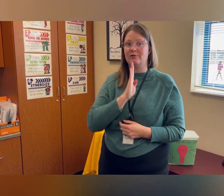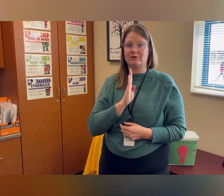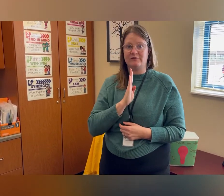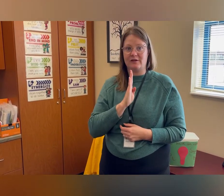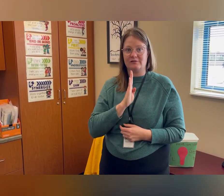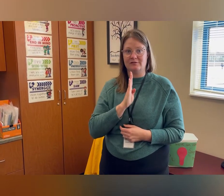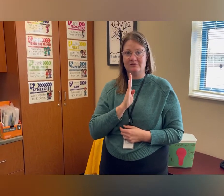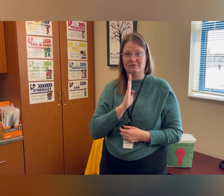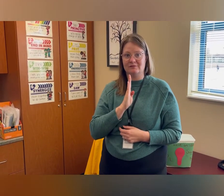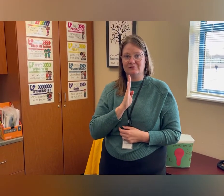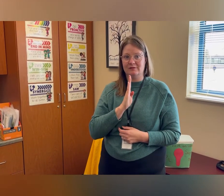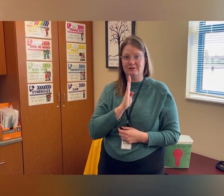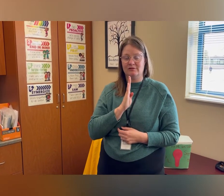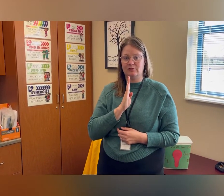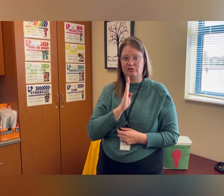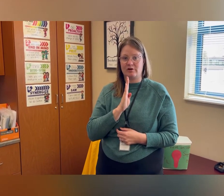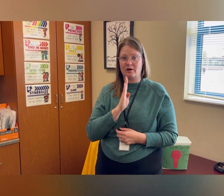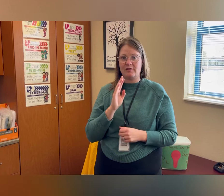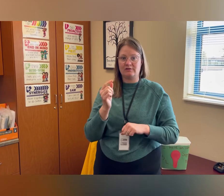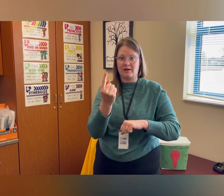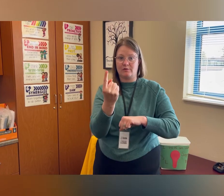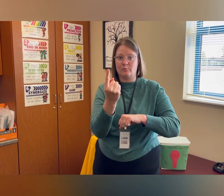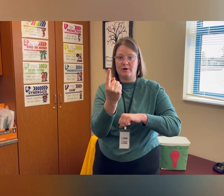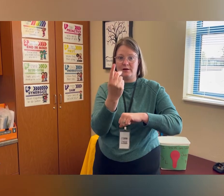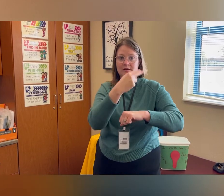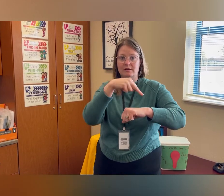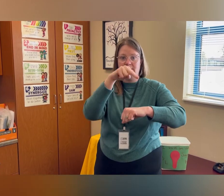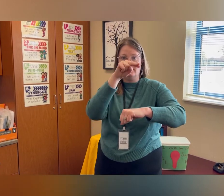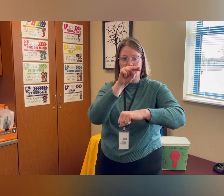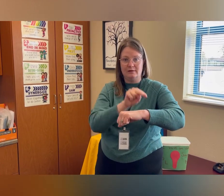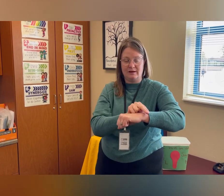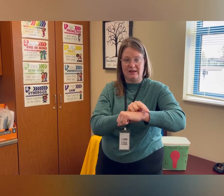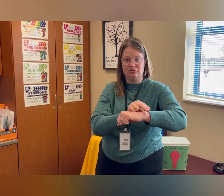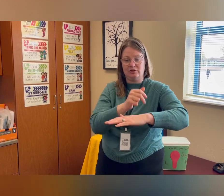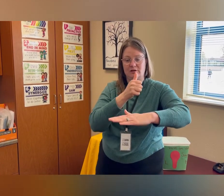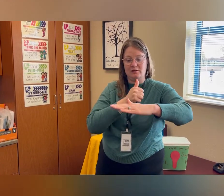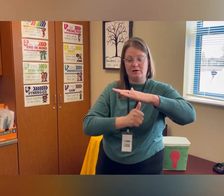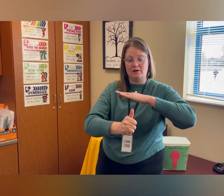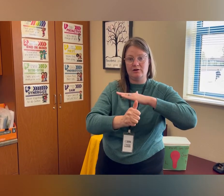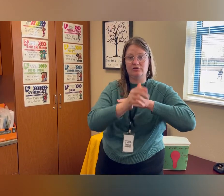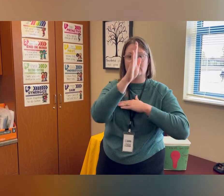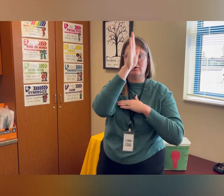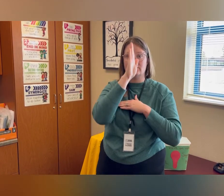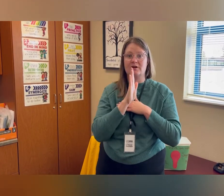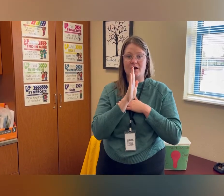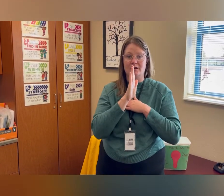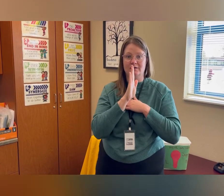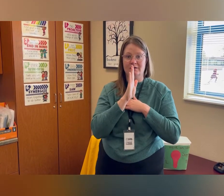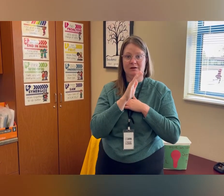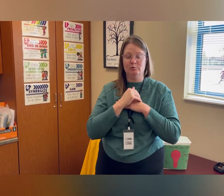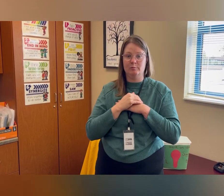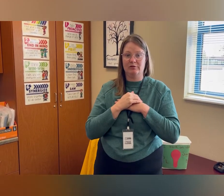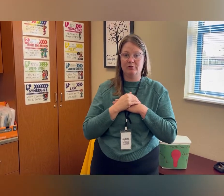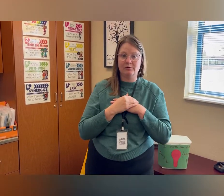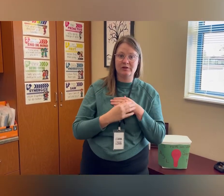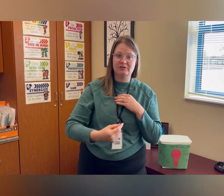your face. So let's try all that together. One nation under God. We'll put the whole thing